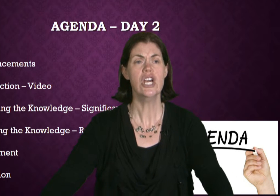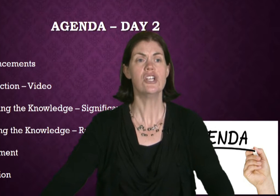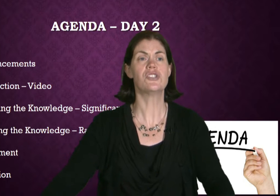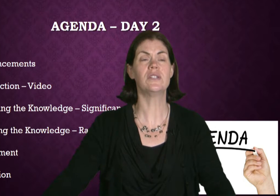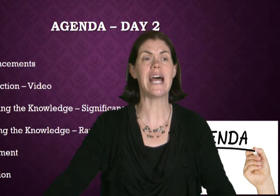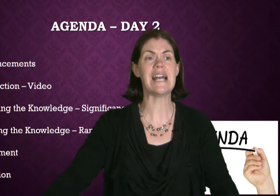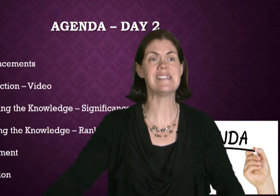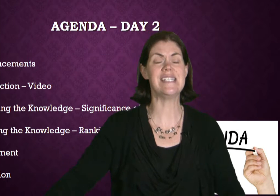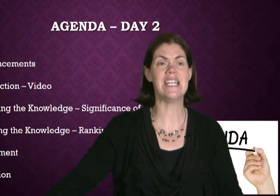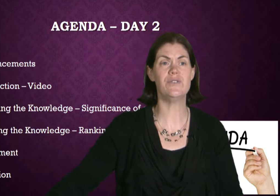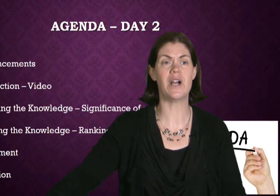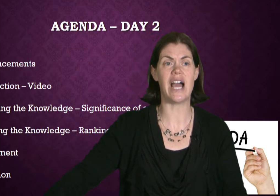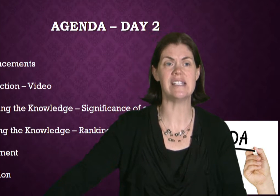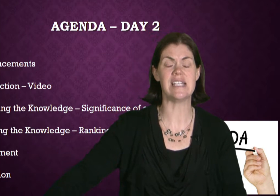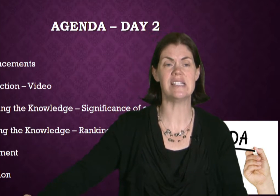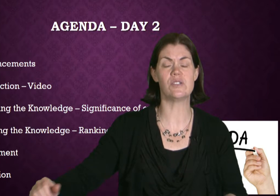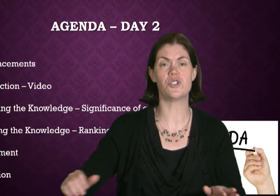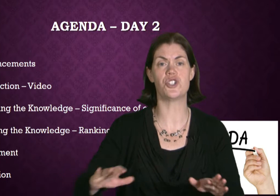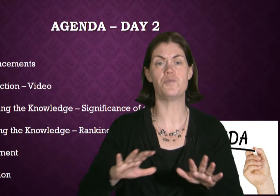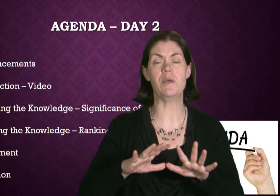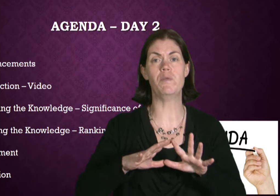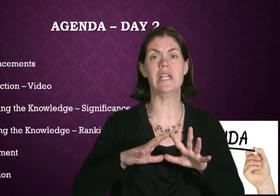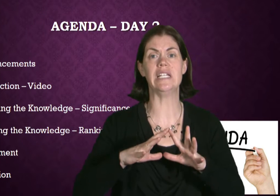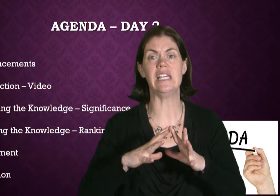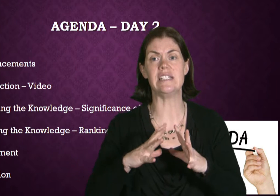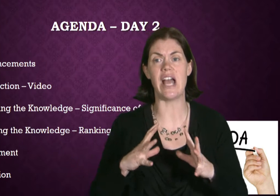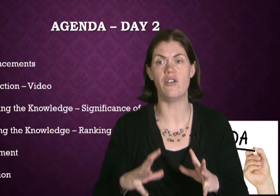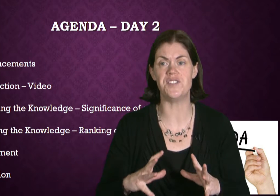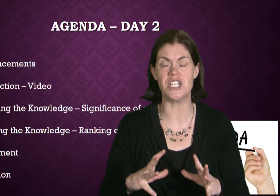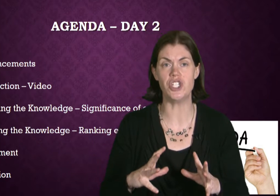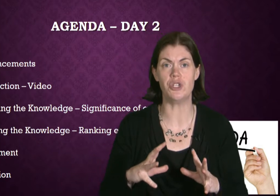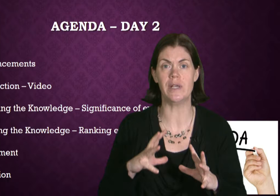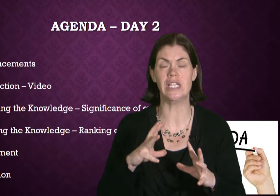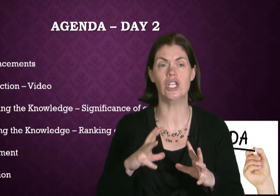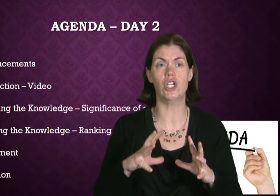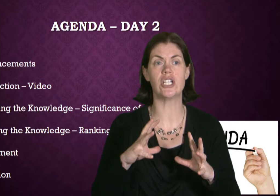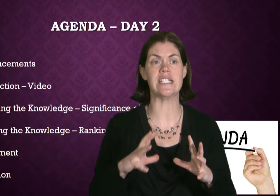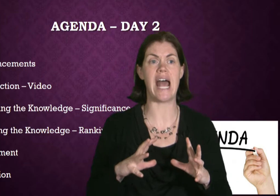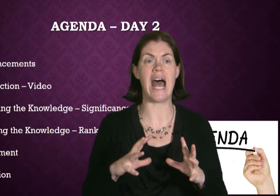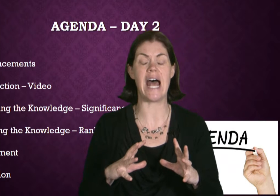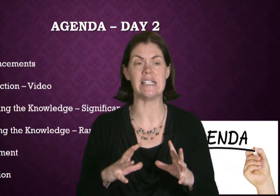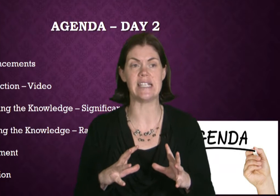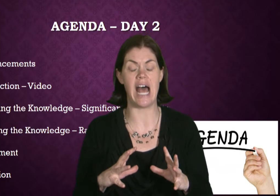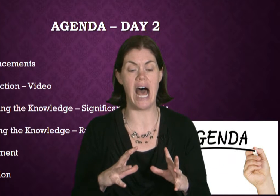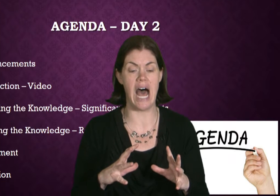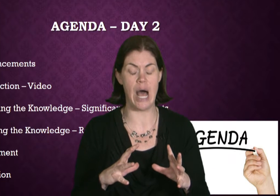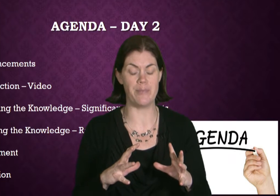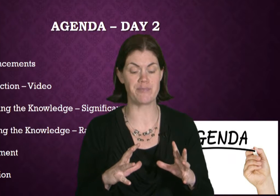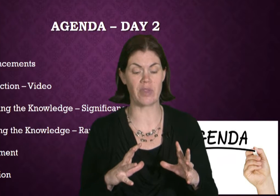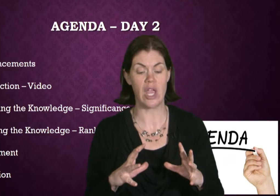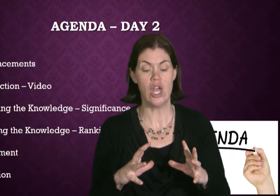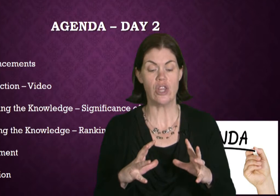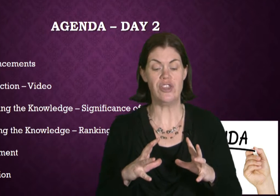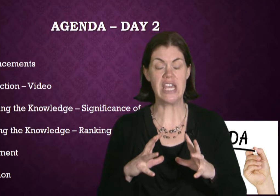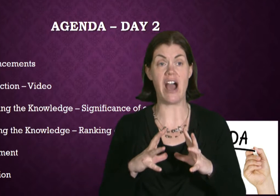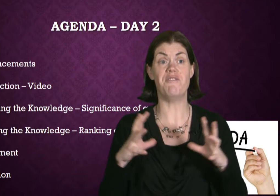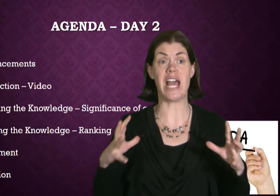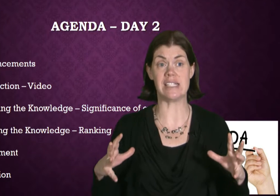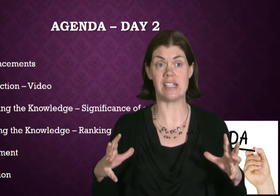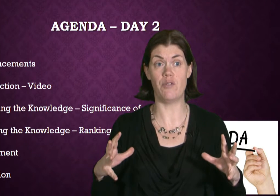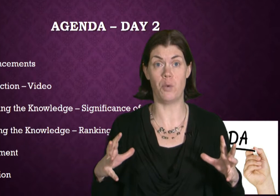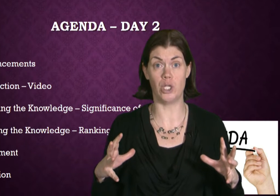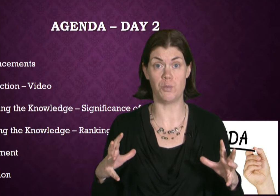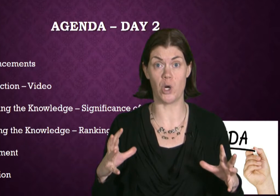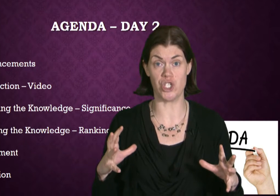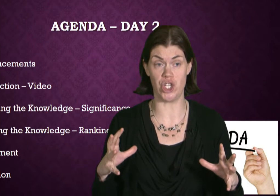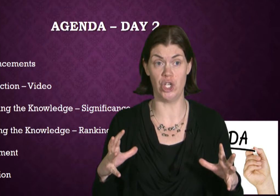right, so last day, you guys, in socials, we really delved into and looked at the